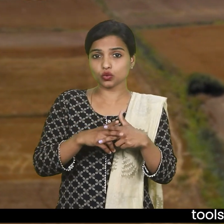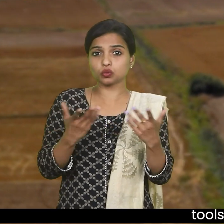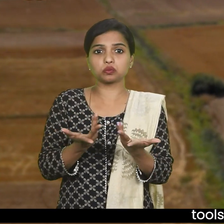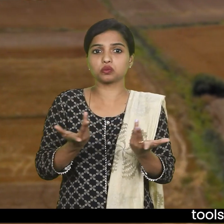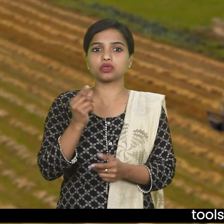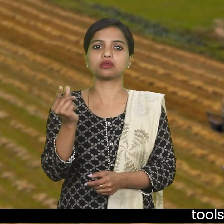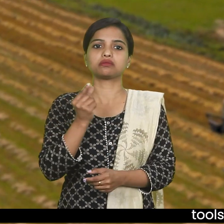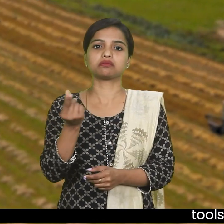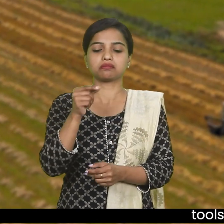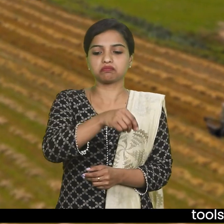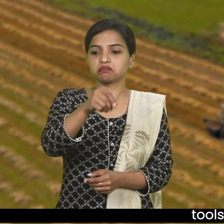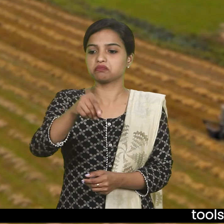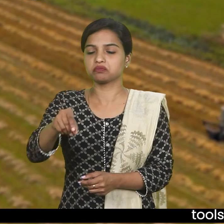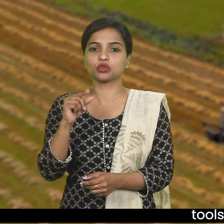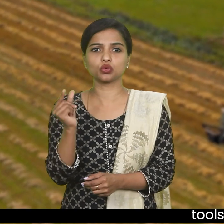seeds.